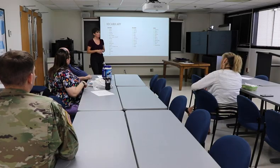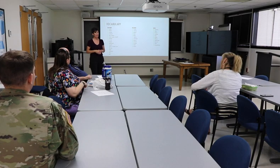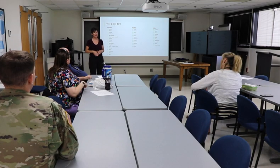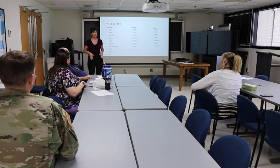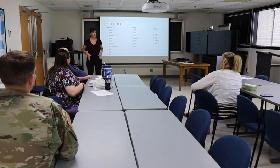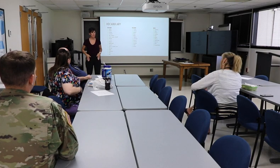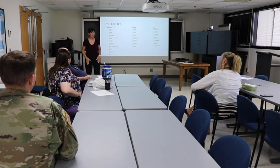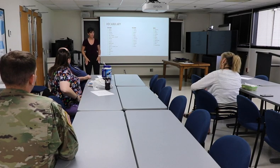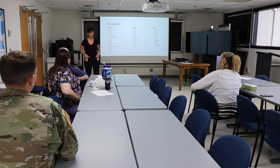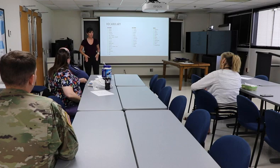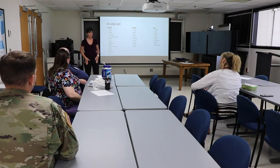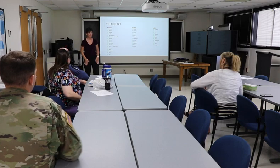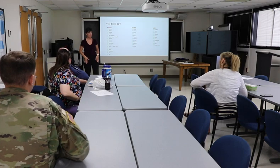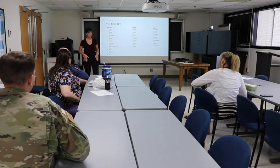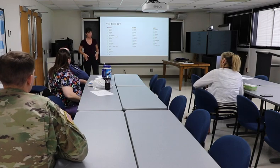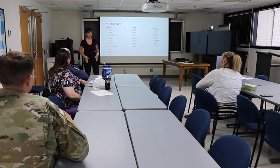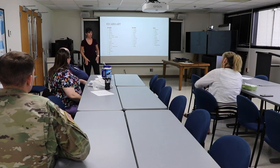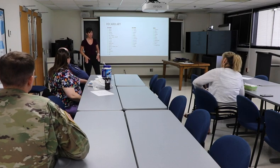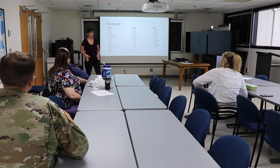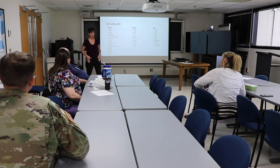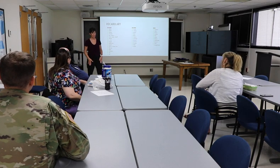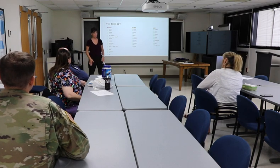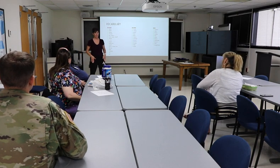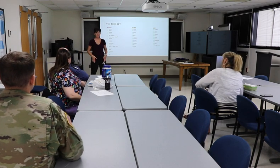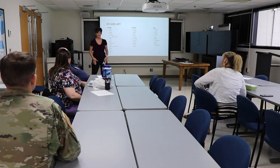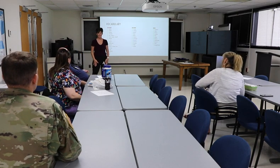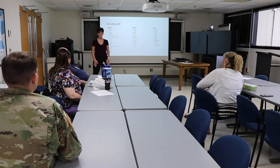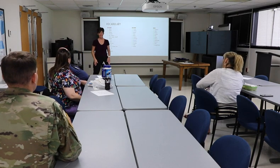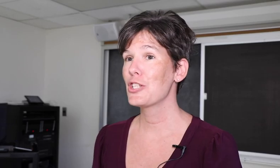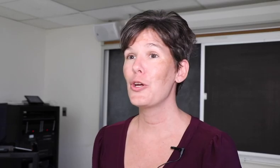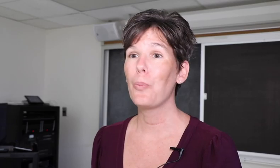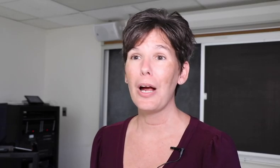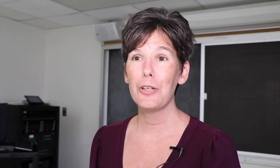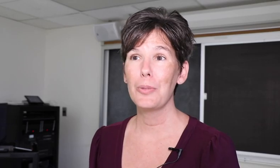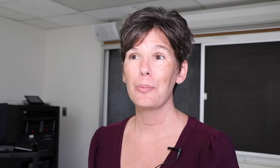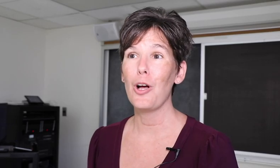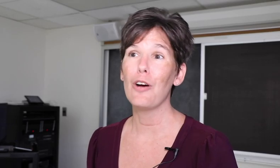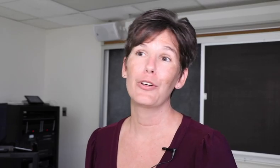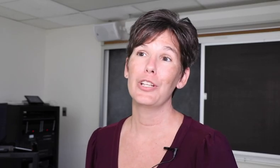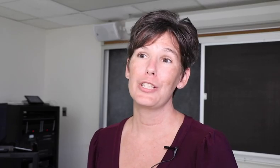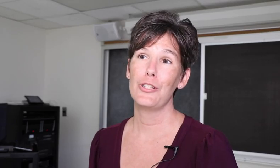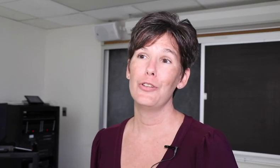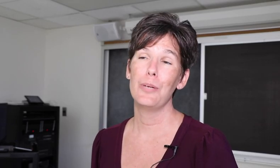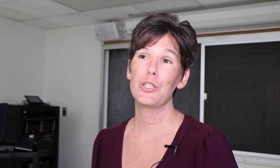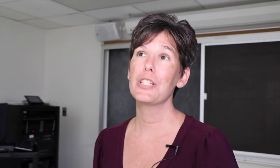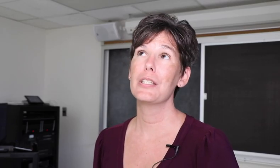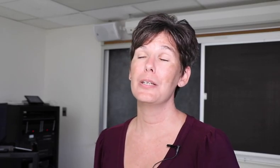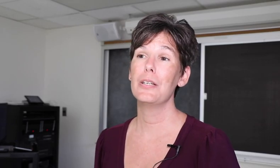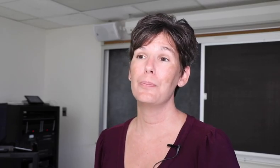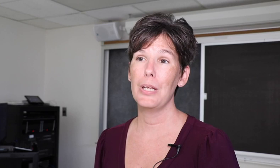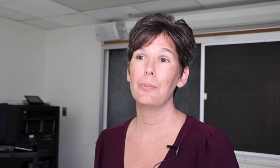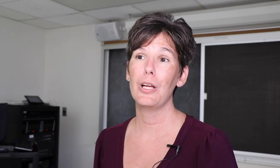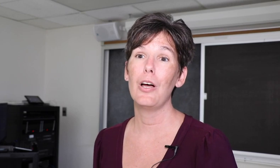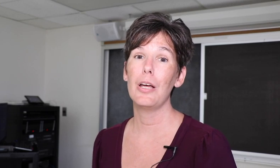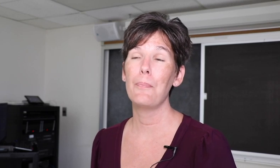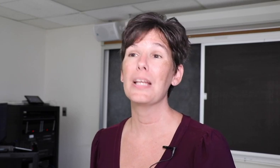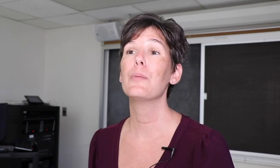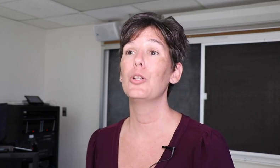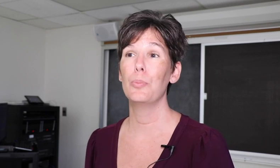third Wednesday of the month in a hospital training room. I'm just so proud to be able to offer this to them, just to be able to make them a little bit